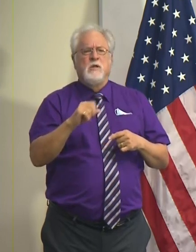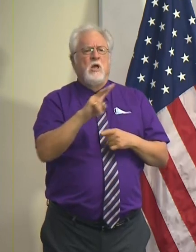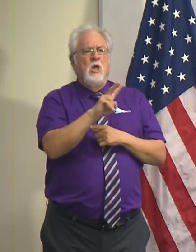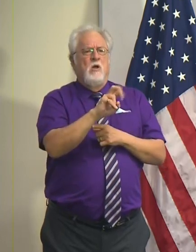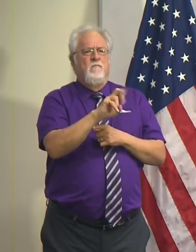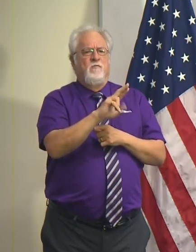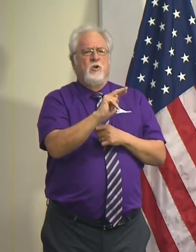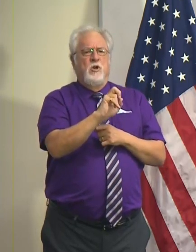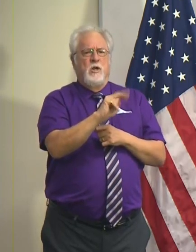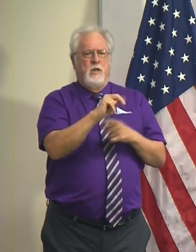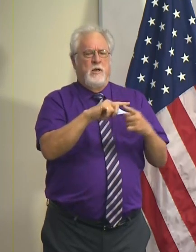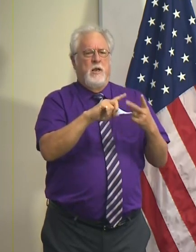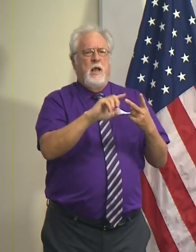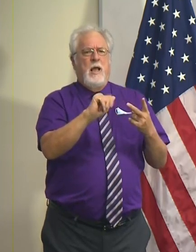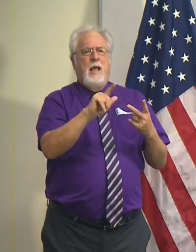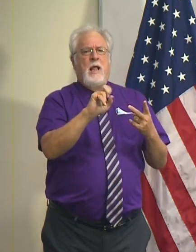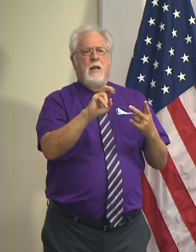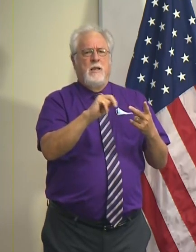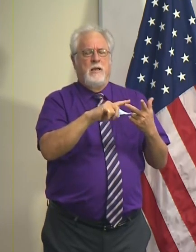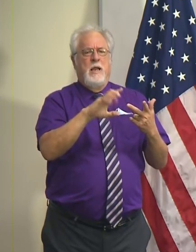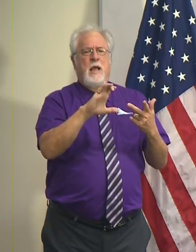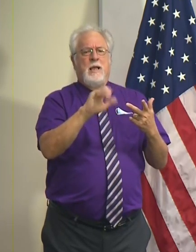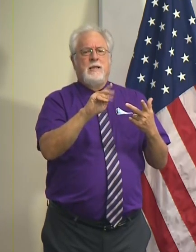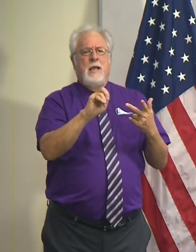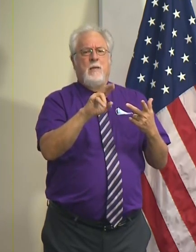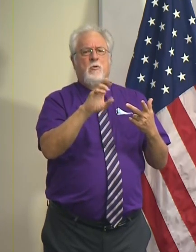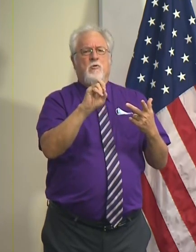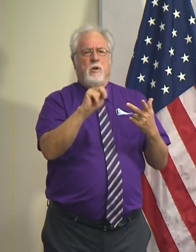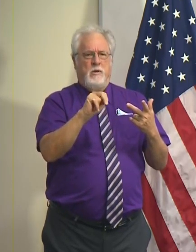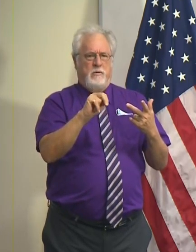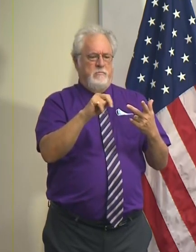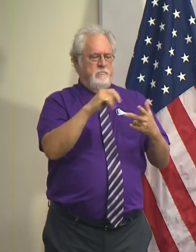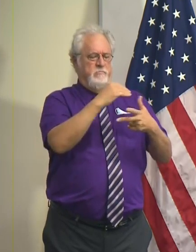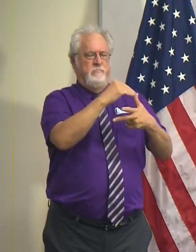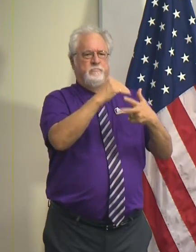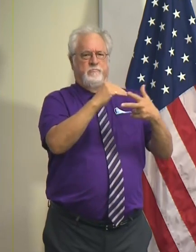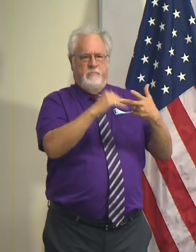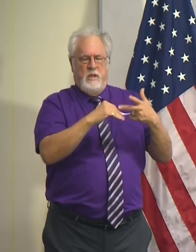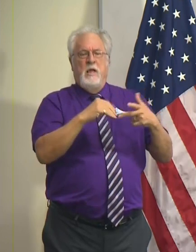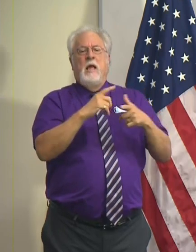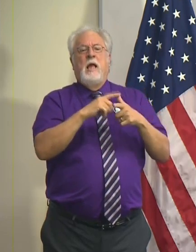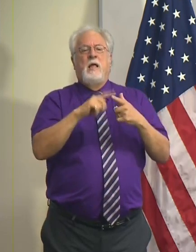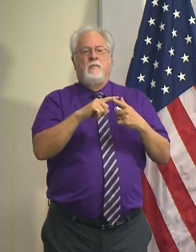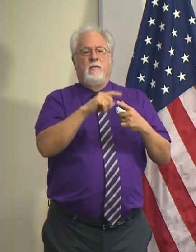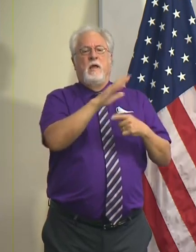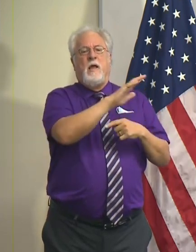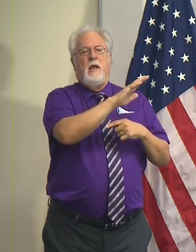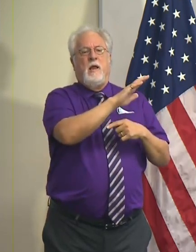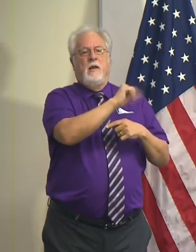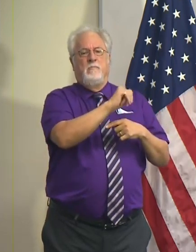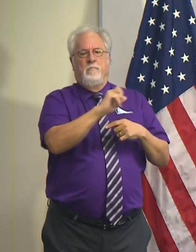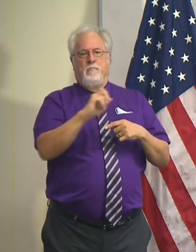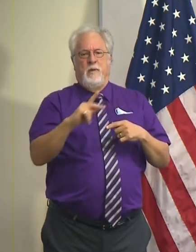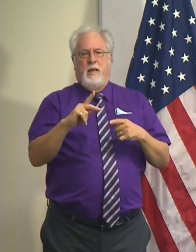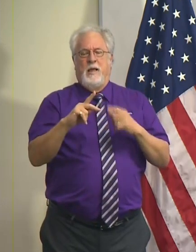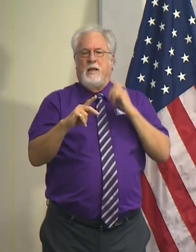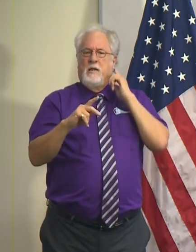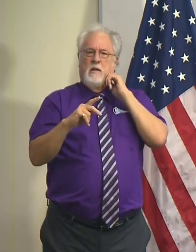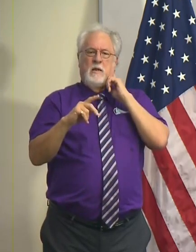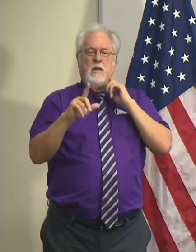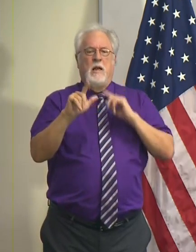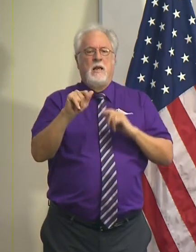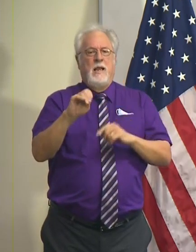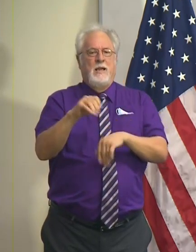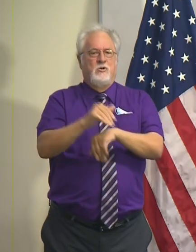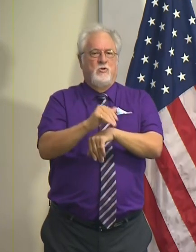Vernon, Allen, and Cameron in that order, and then returning at some point late